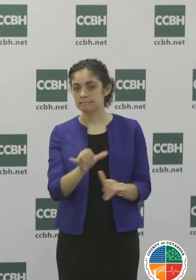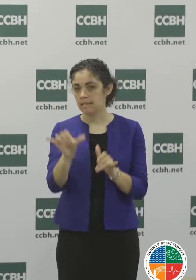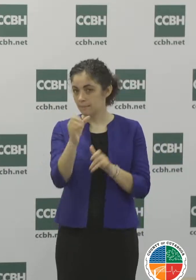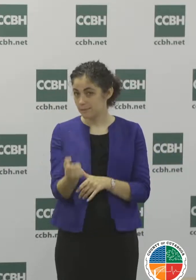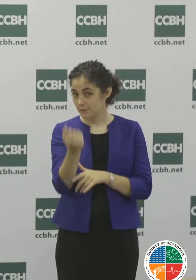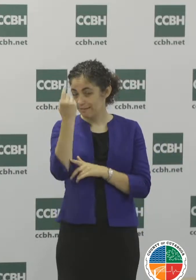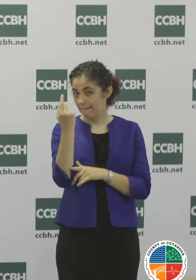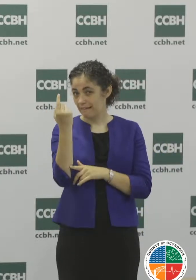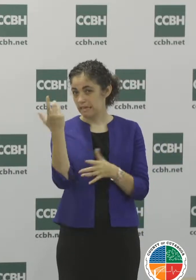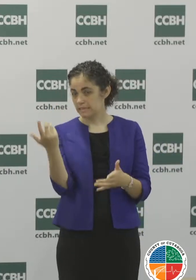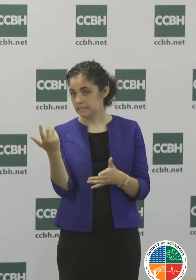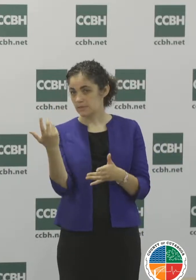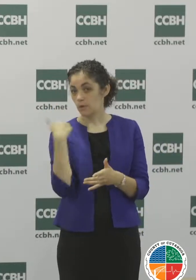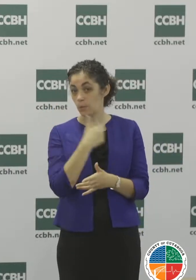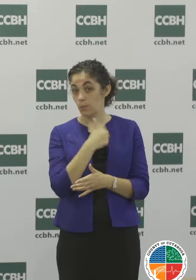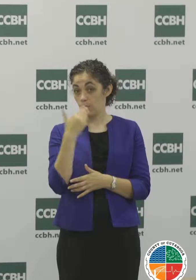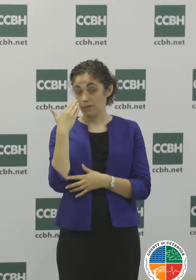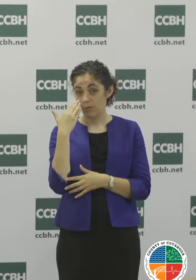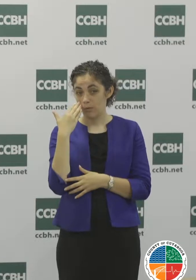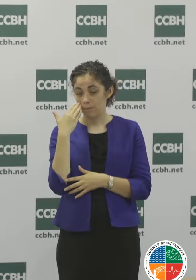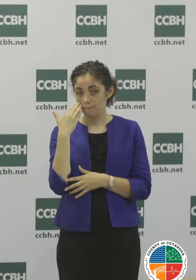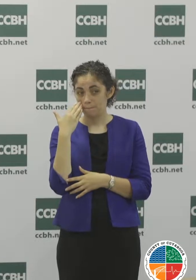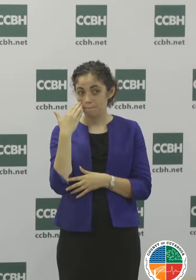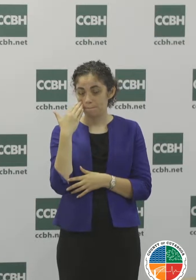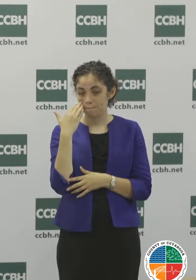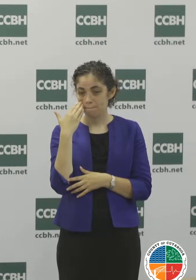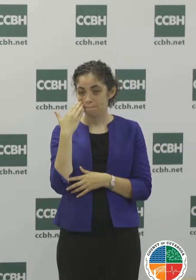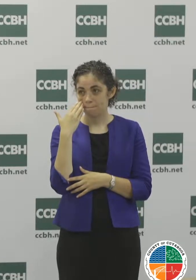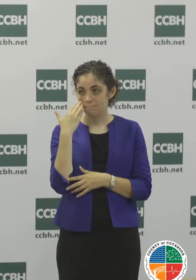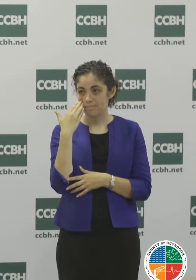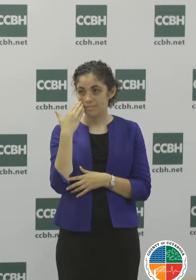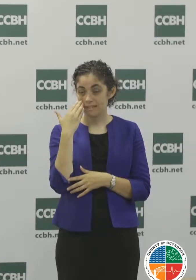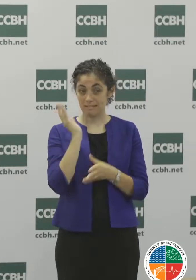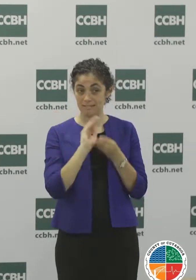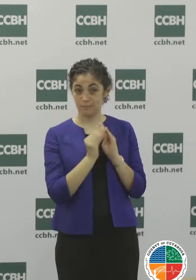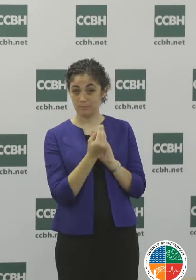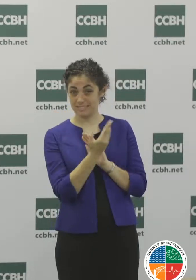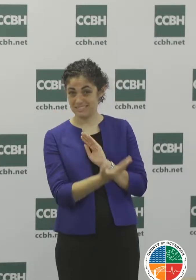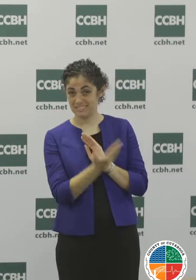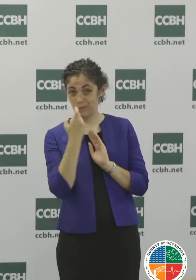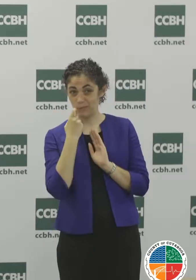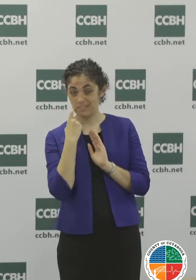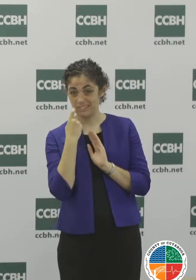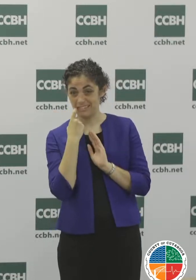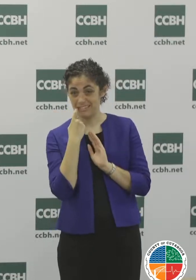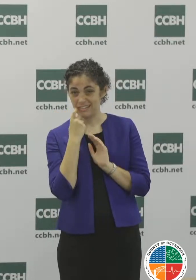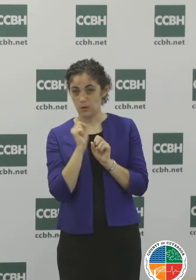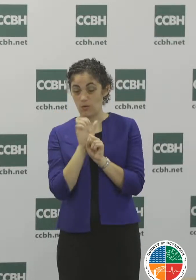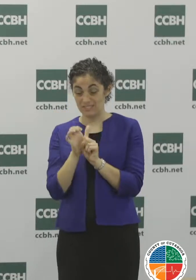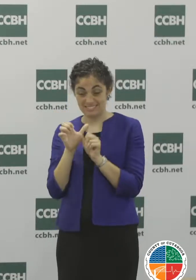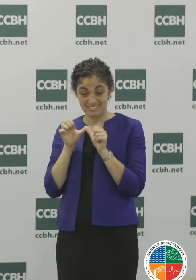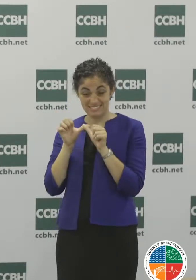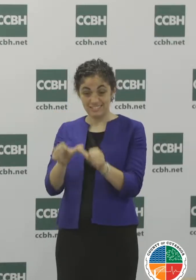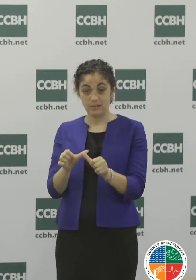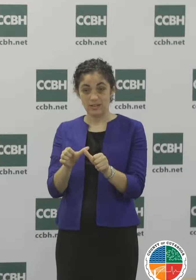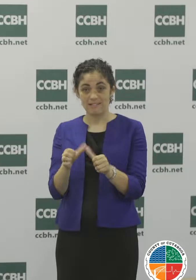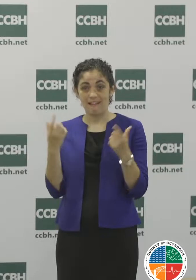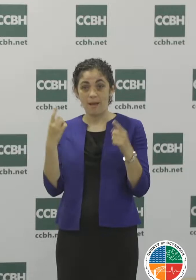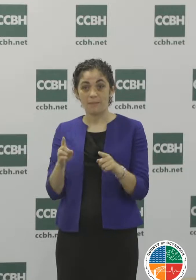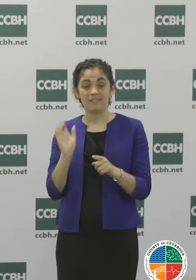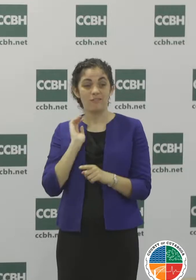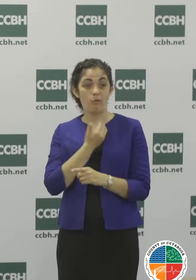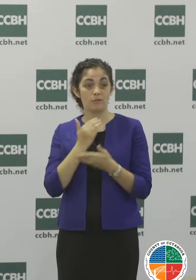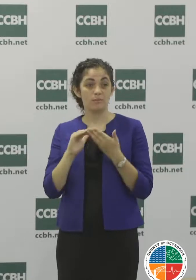time, we know that given our numbers, that COVID-19 is alive and well in the community